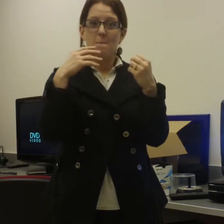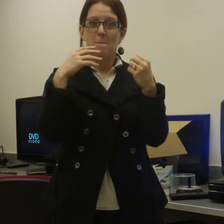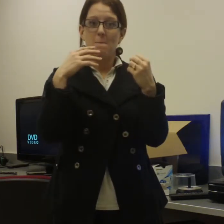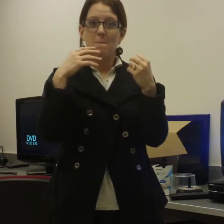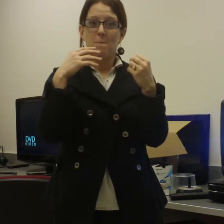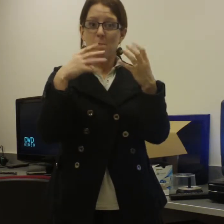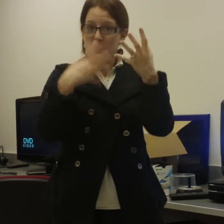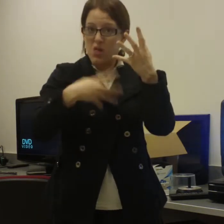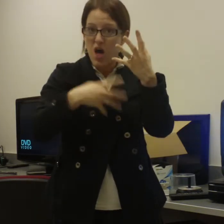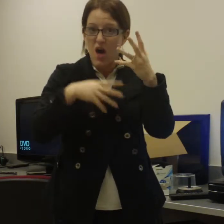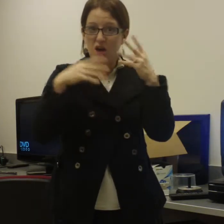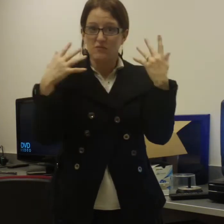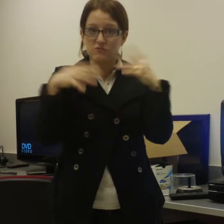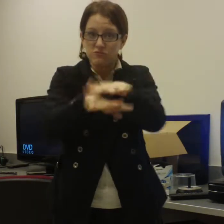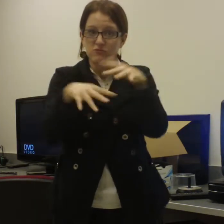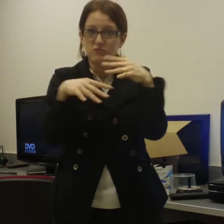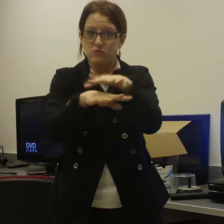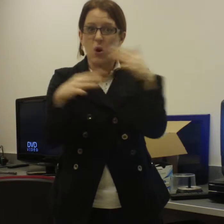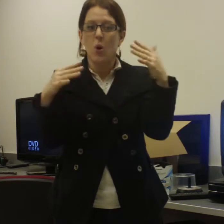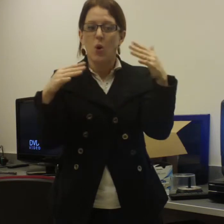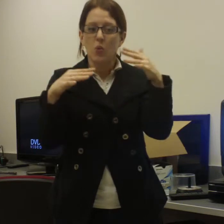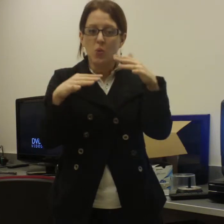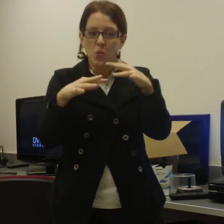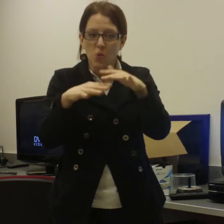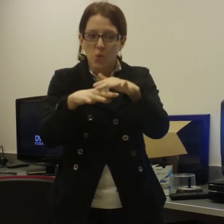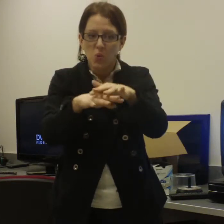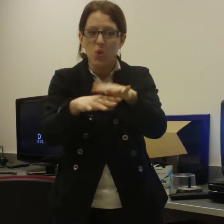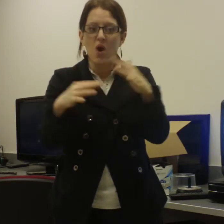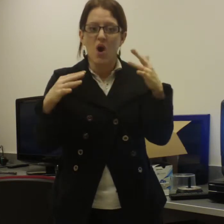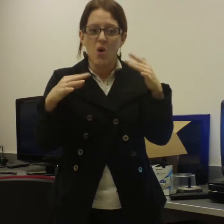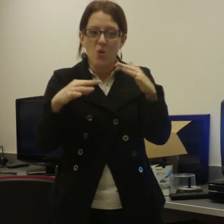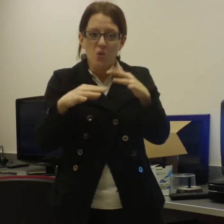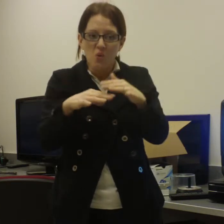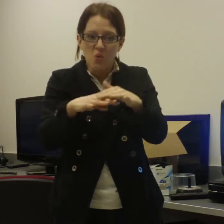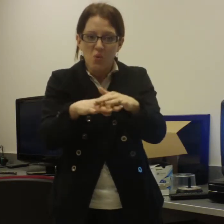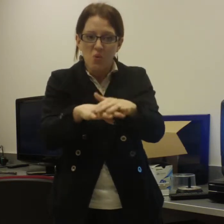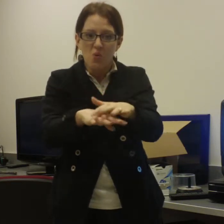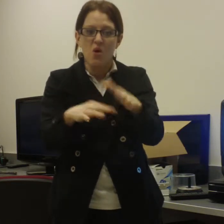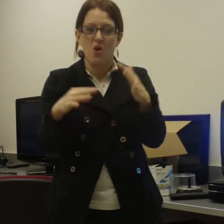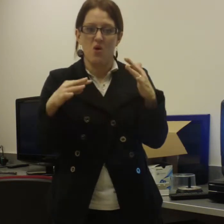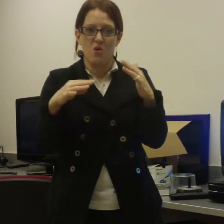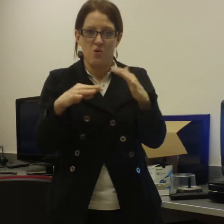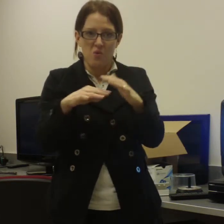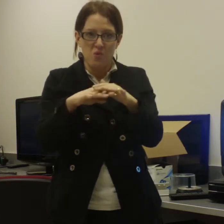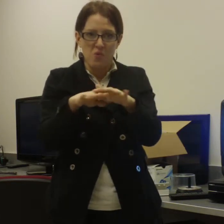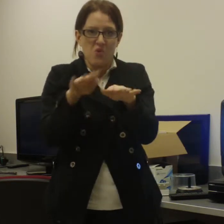Okay, I want to know exactly what you see in the picture. What do you think happened? You're going into a lot of detail.